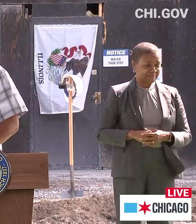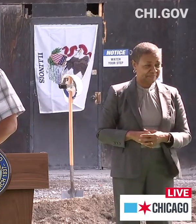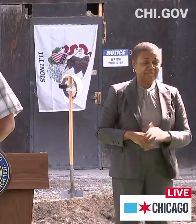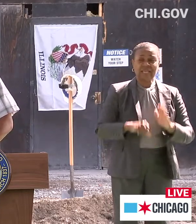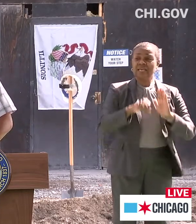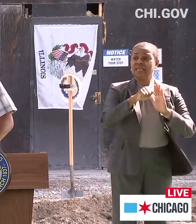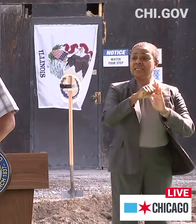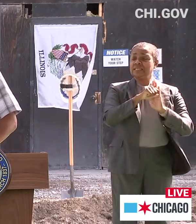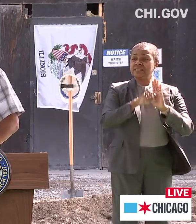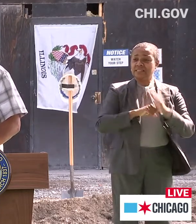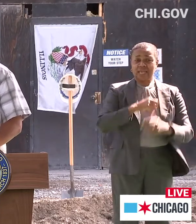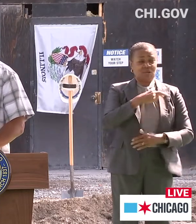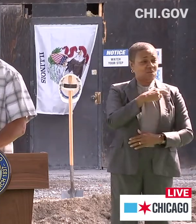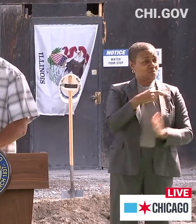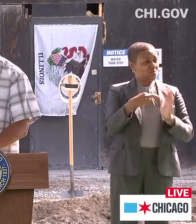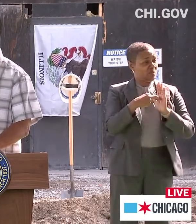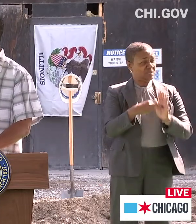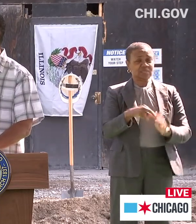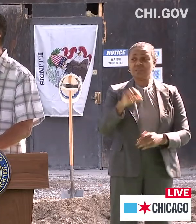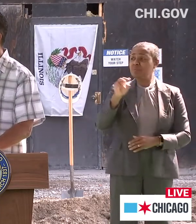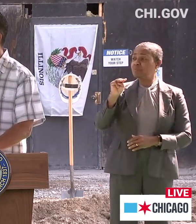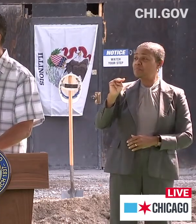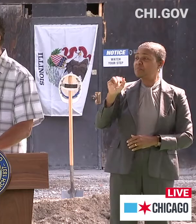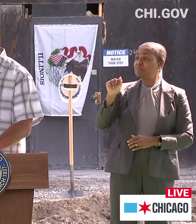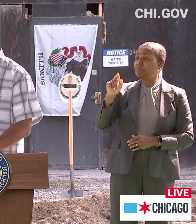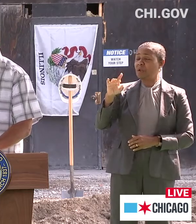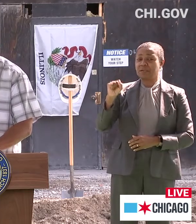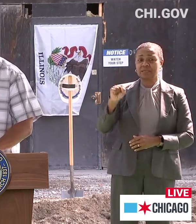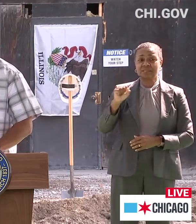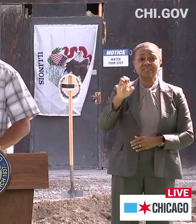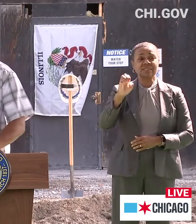State Representative Marcus Evans is also in the house.